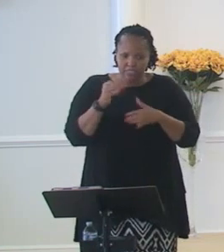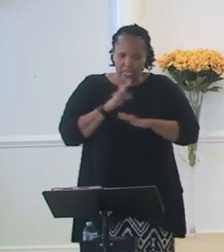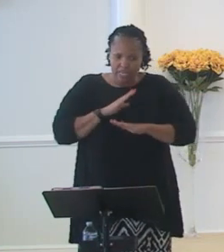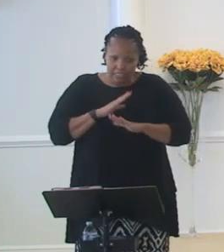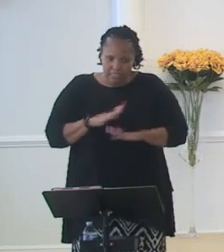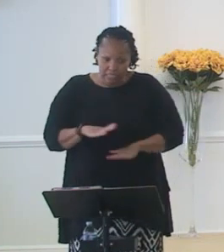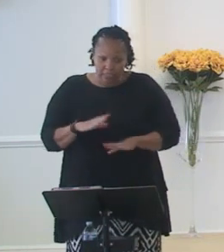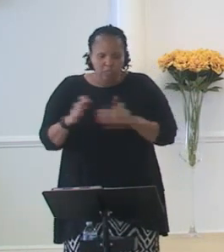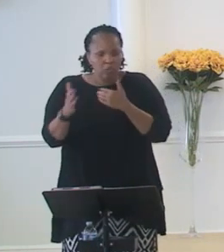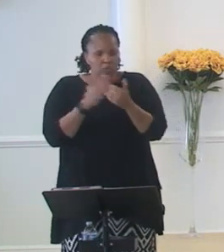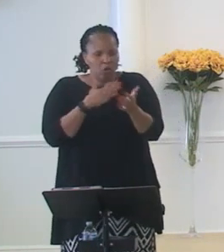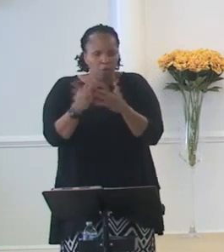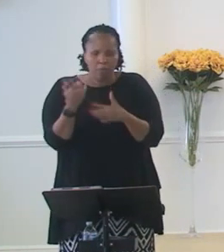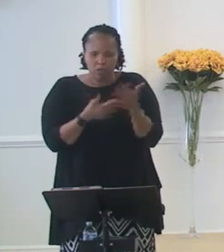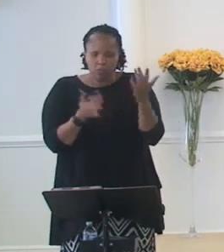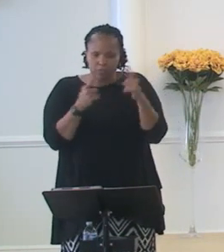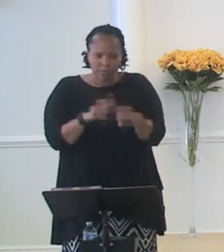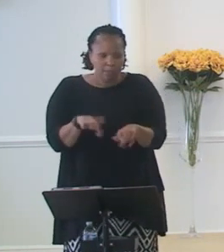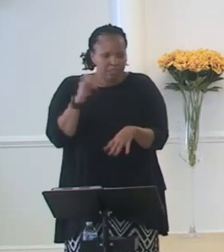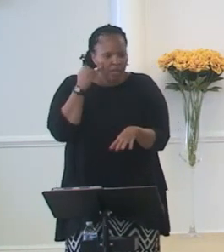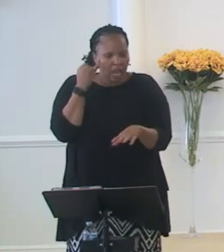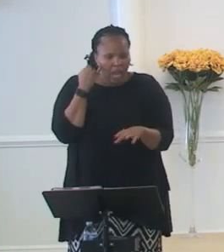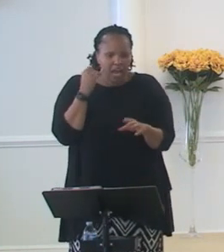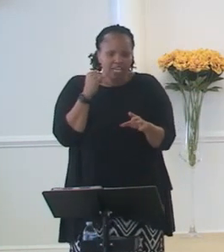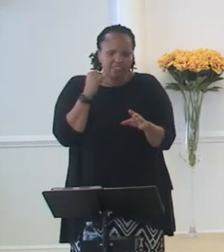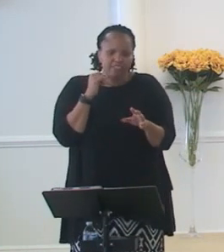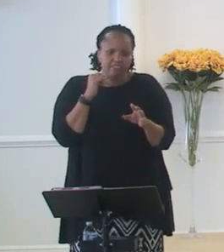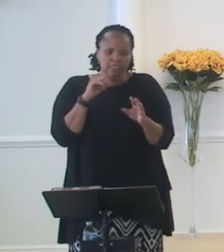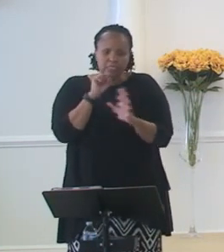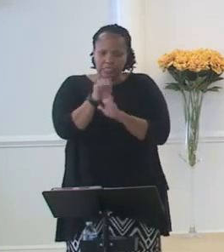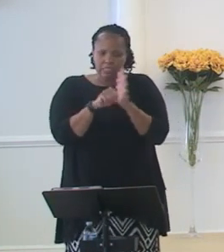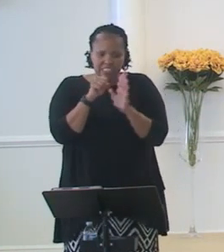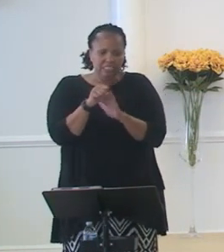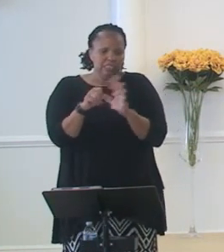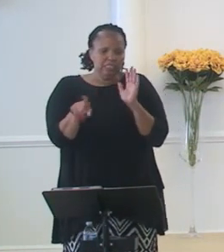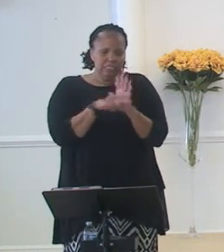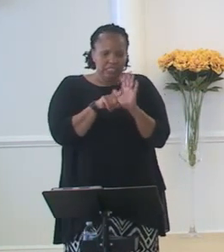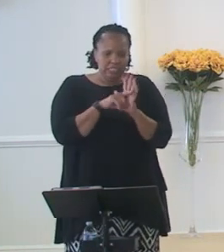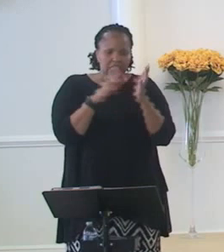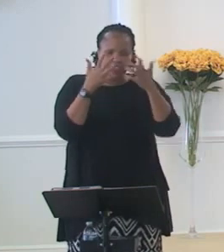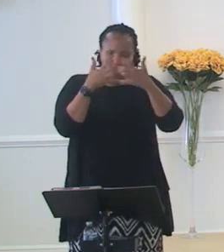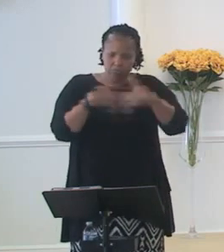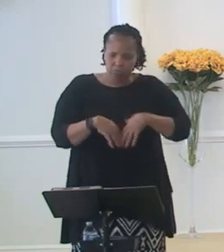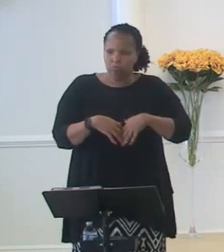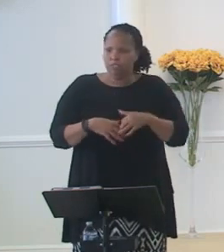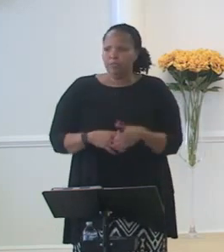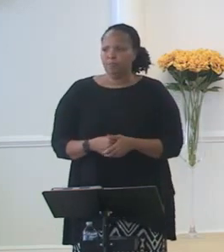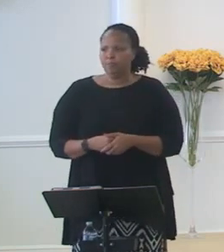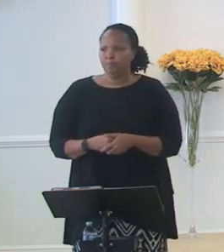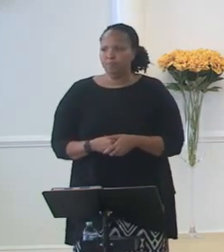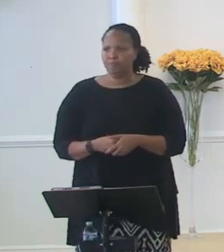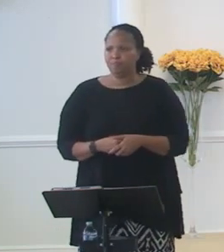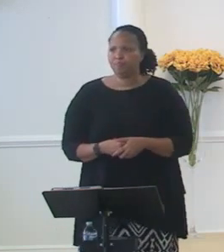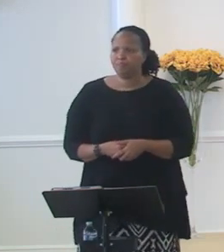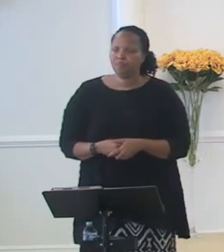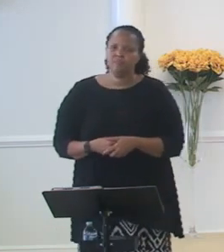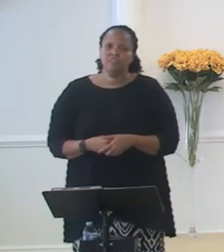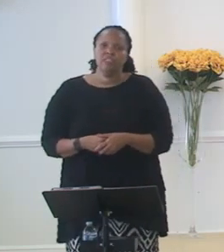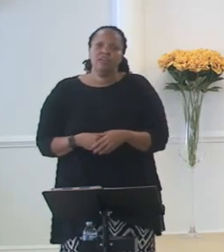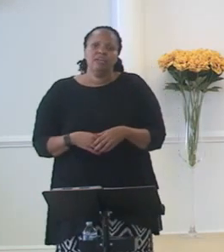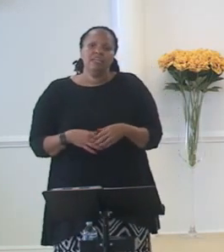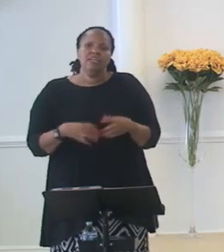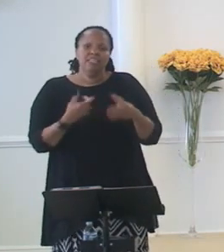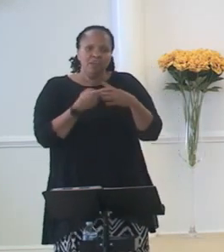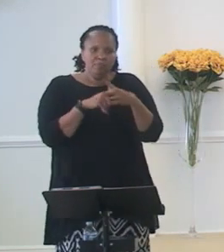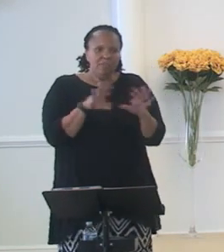even when for the moment the season of pulling down or breaking down is present. If then the beginning